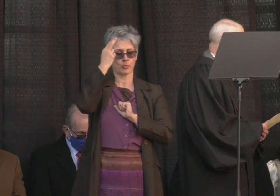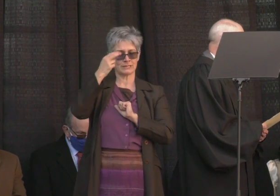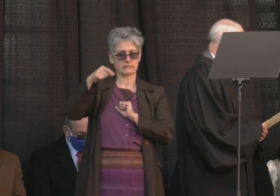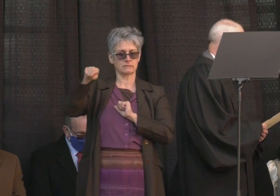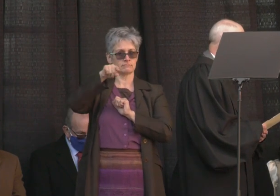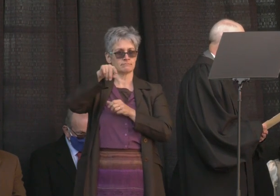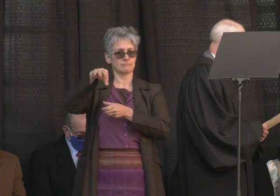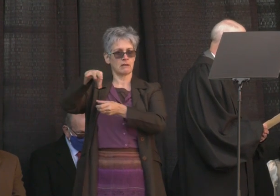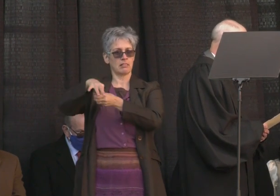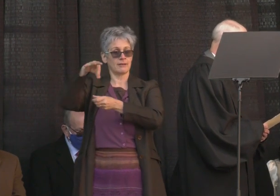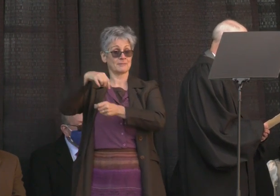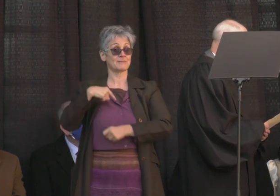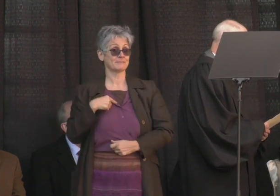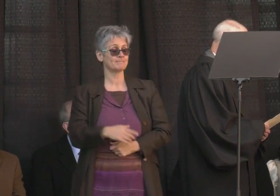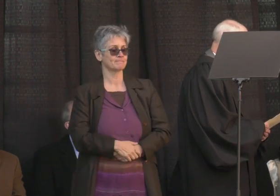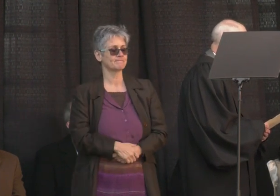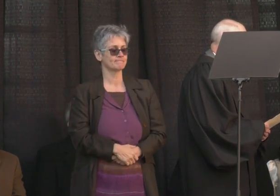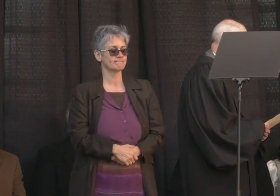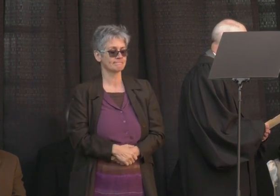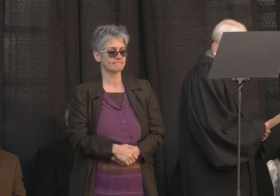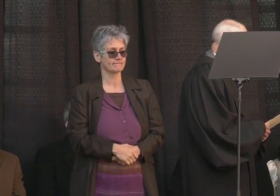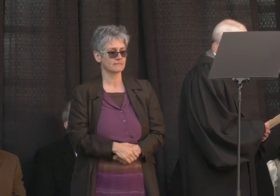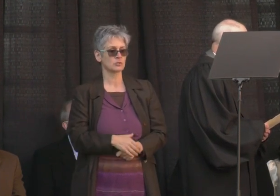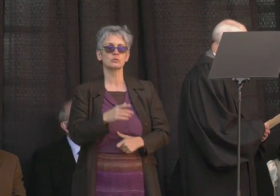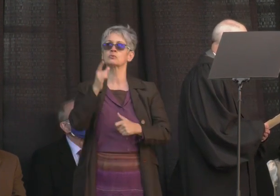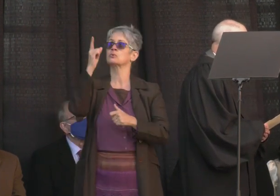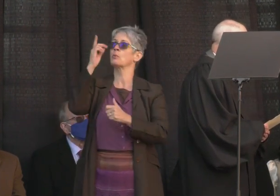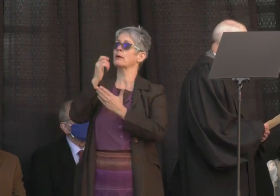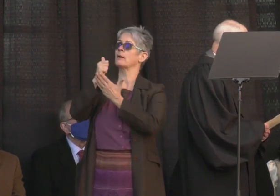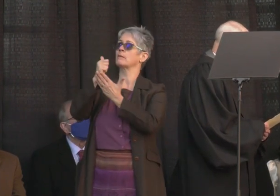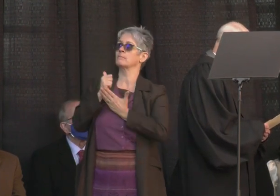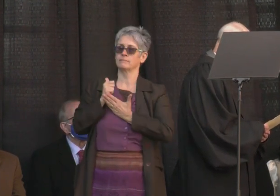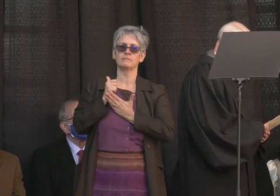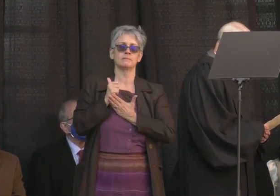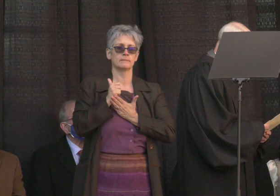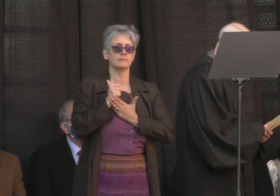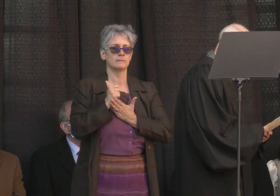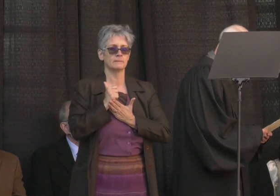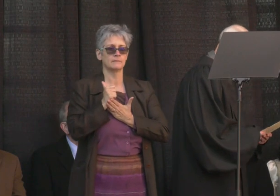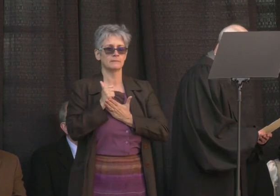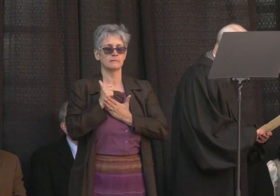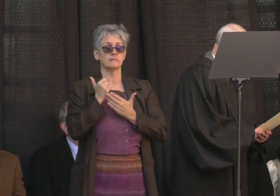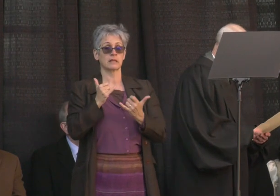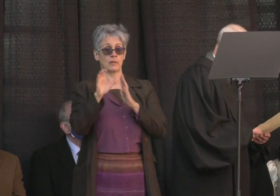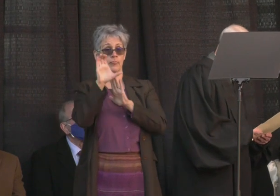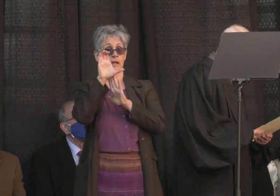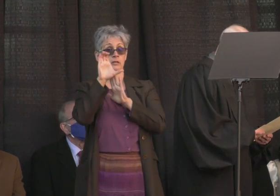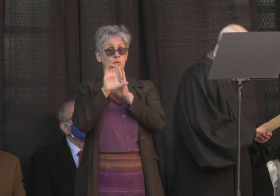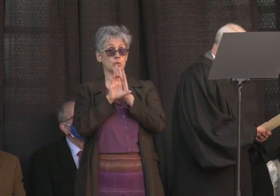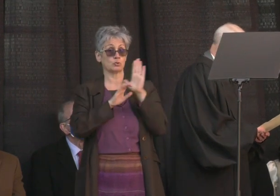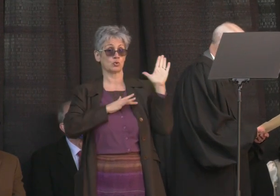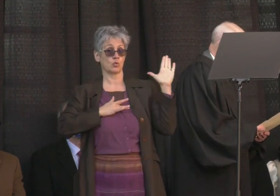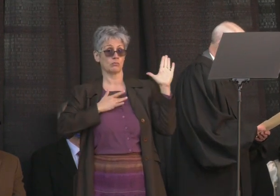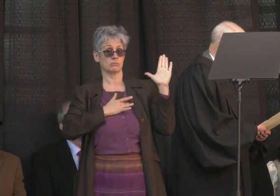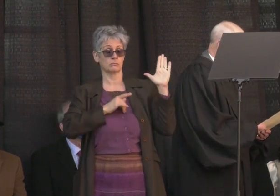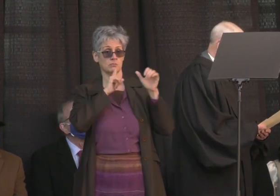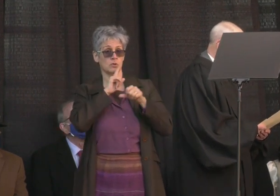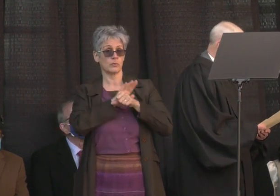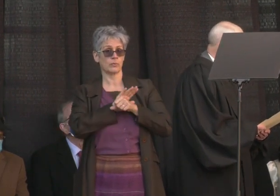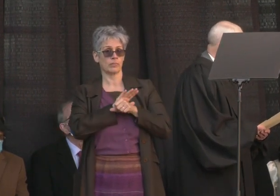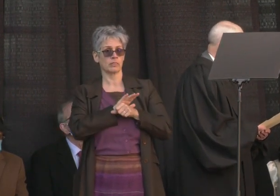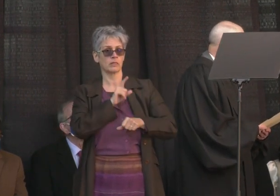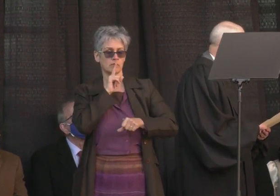I have been elected. The purposes for which I have been elected. So help me God. So help me God. All right. Now the constitutional oath. I